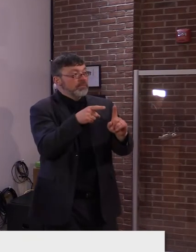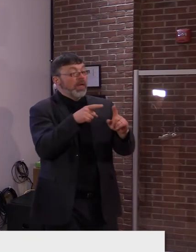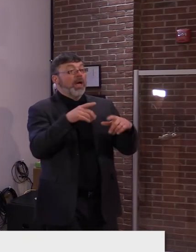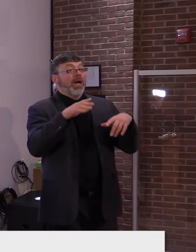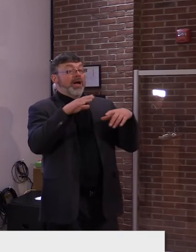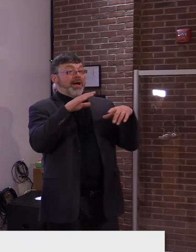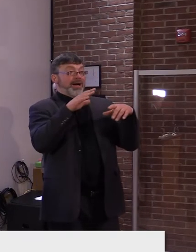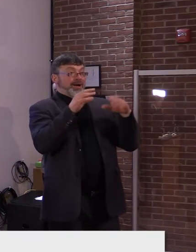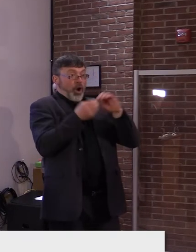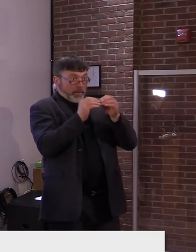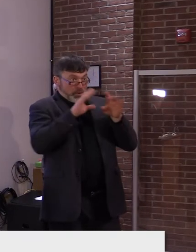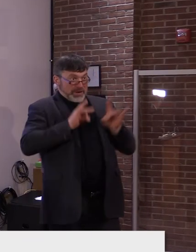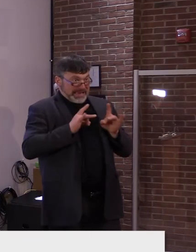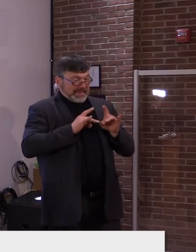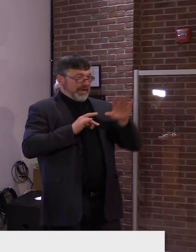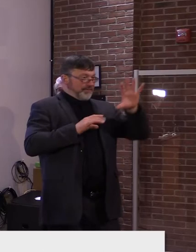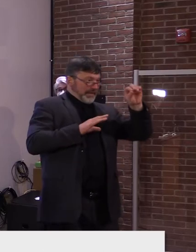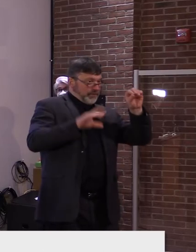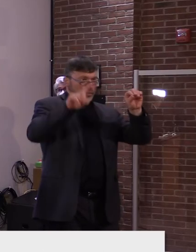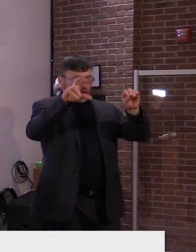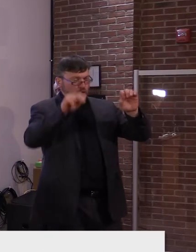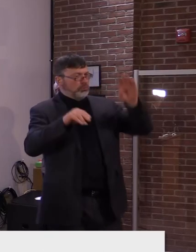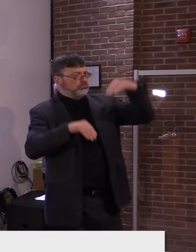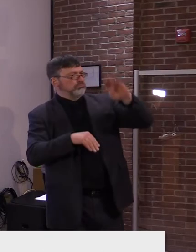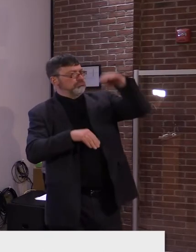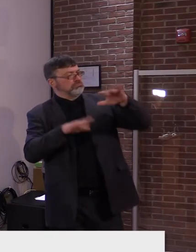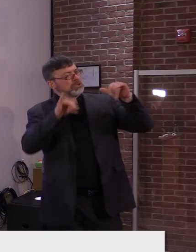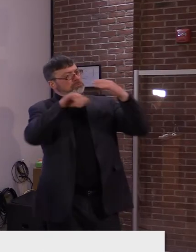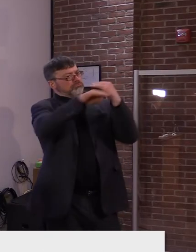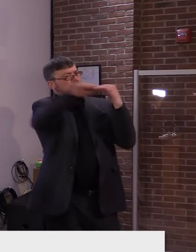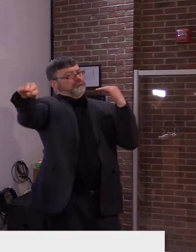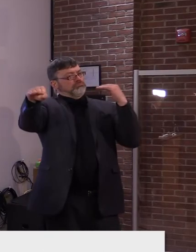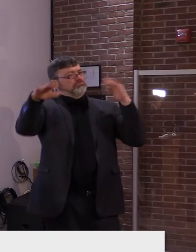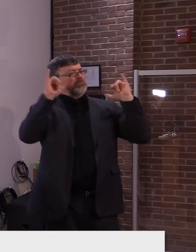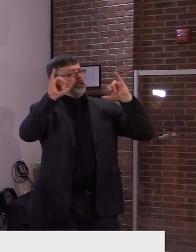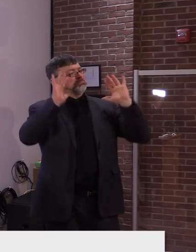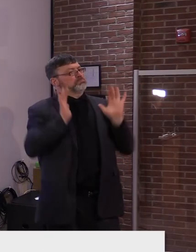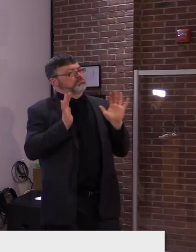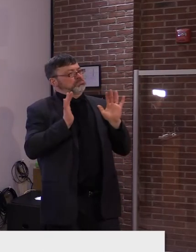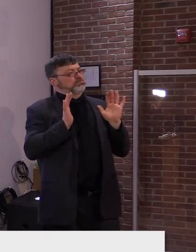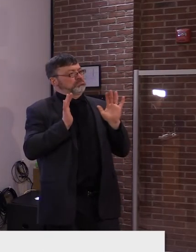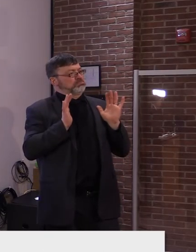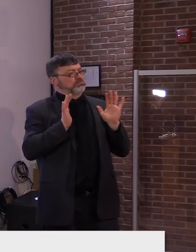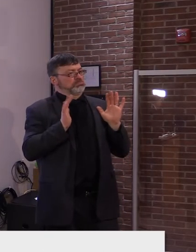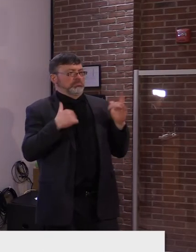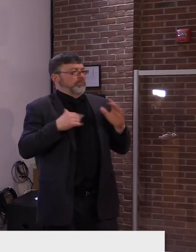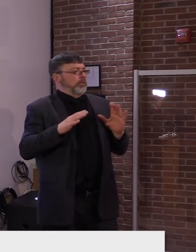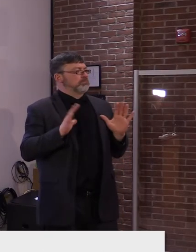Thanks.